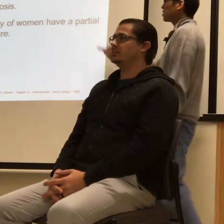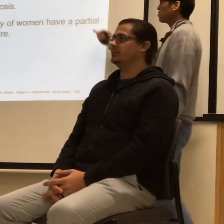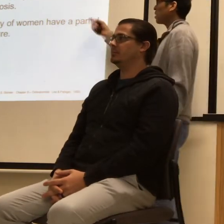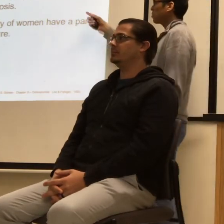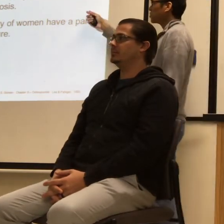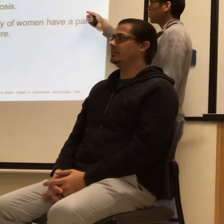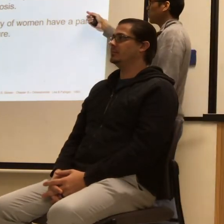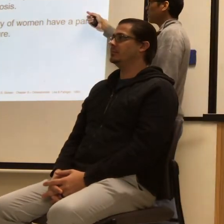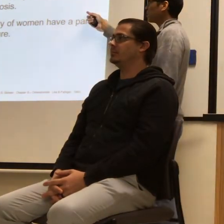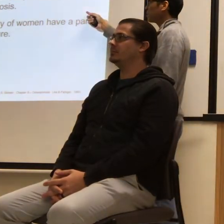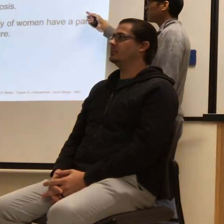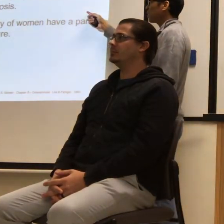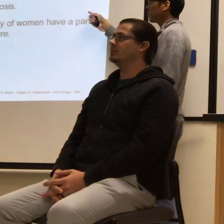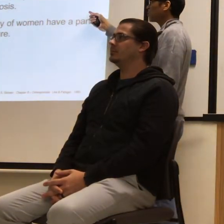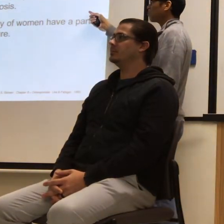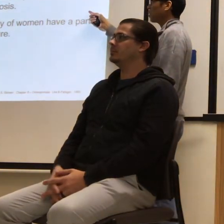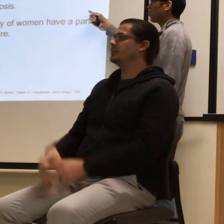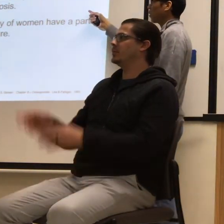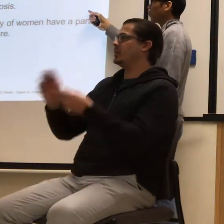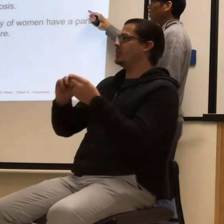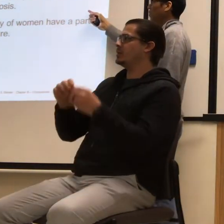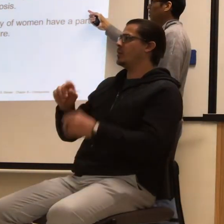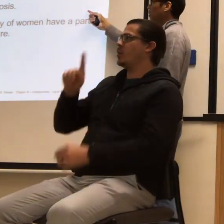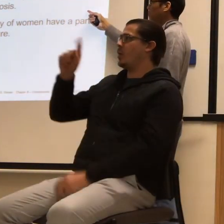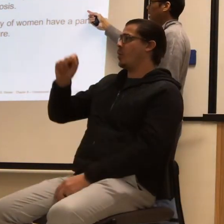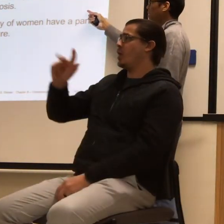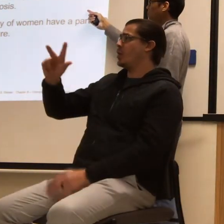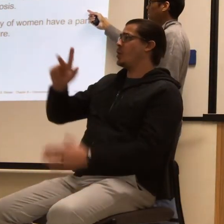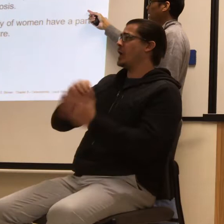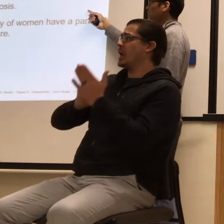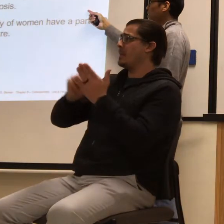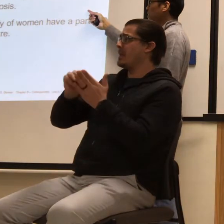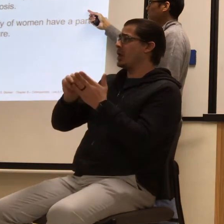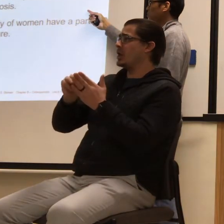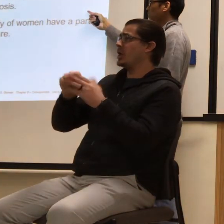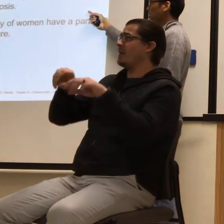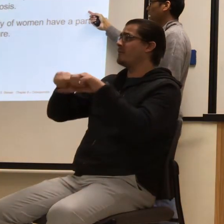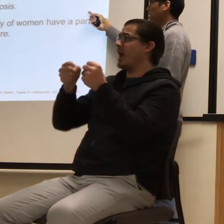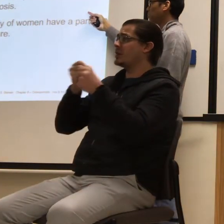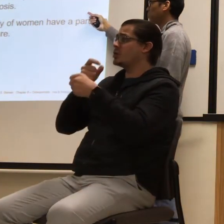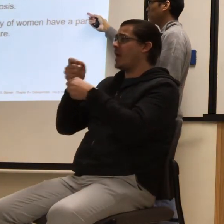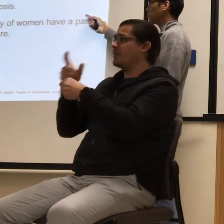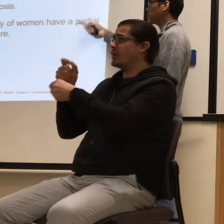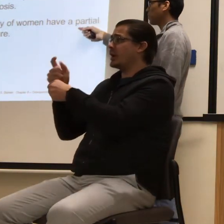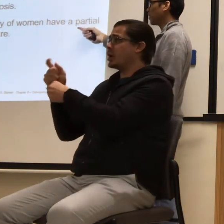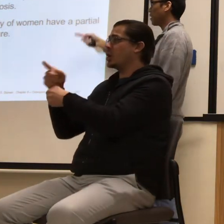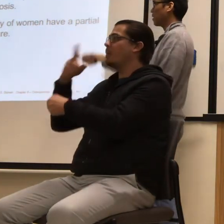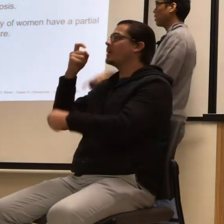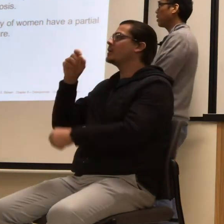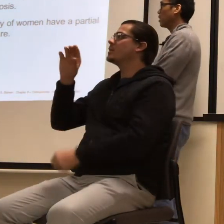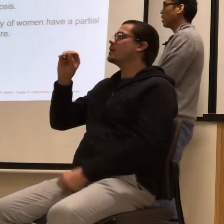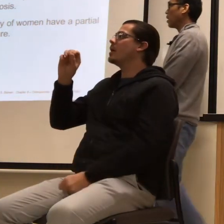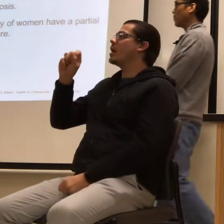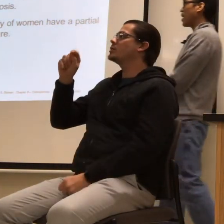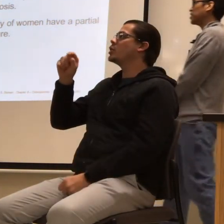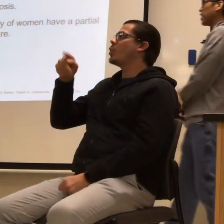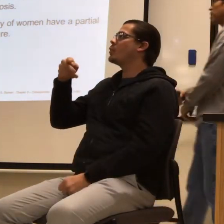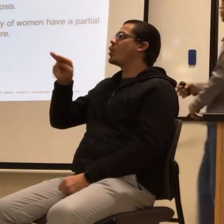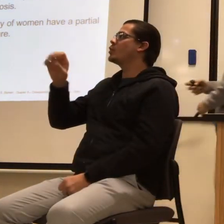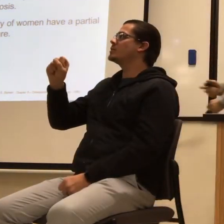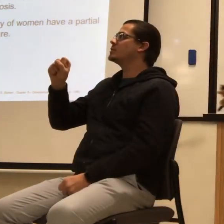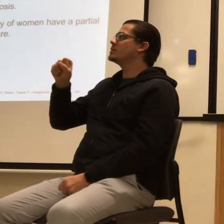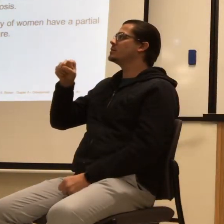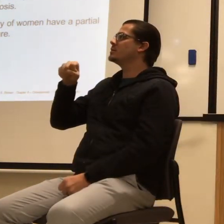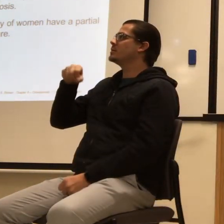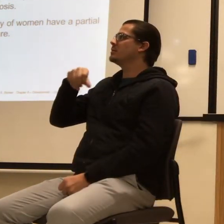Just to put some numbers to it, there's 1.3 million fractures annually attributed to osteoporosis. By age 80,